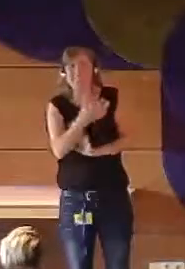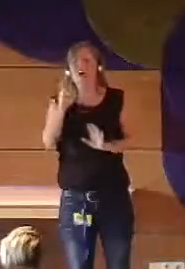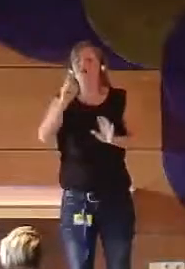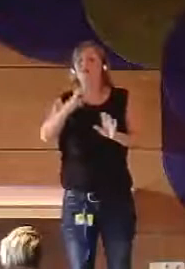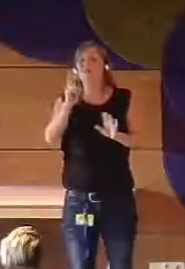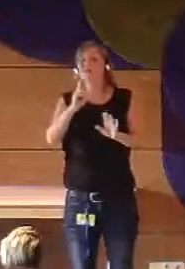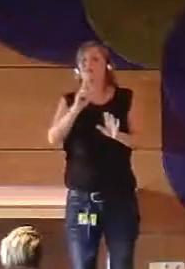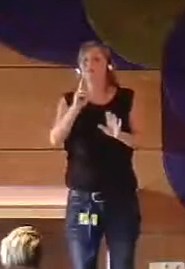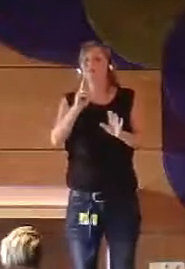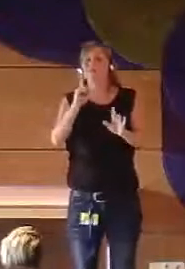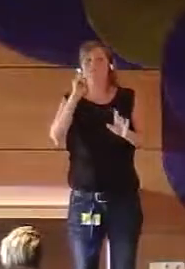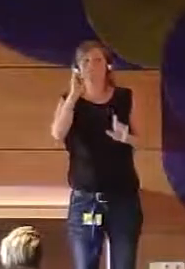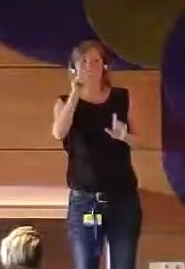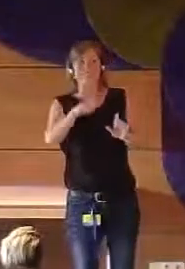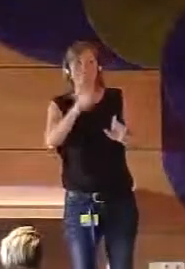anyone know who this is?